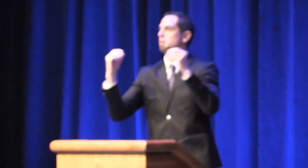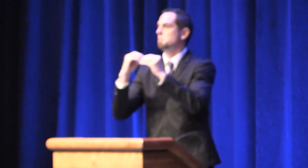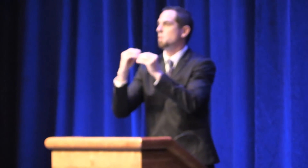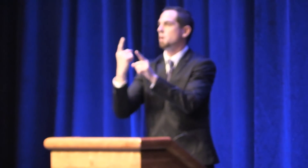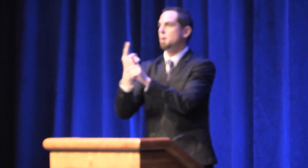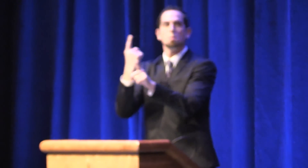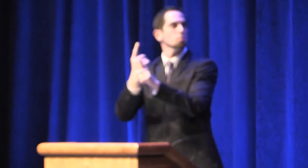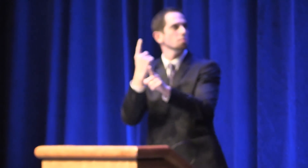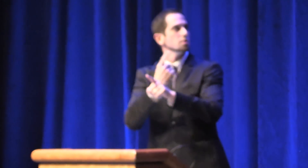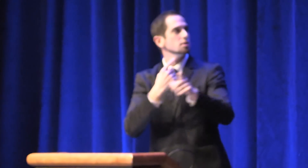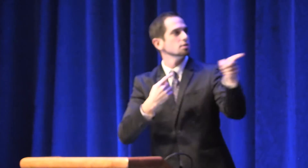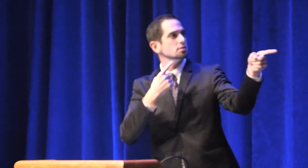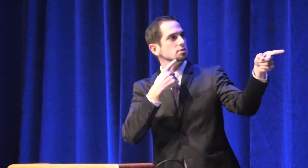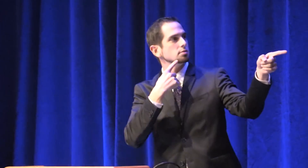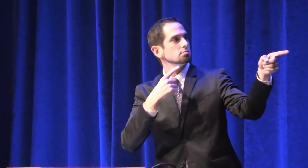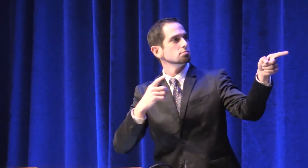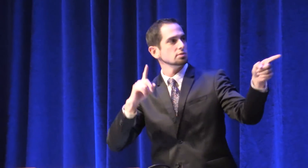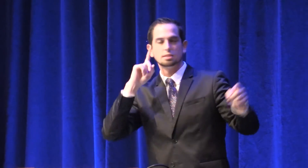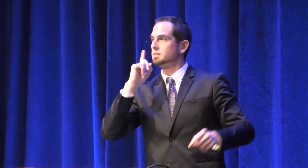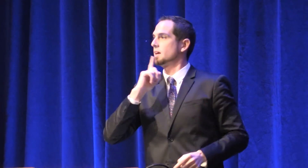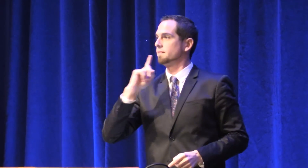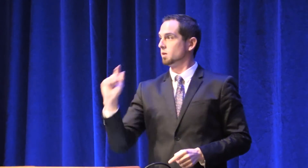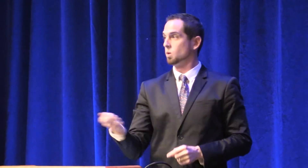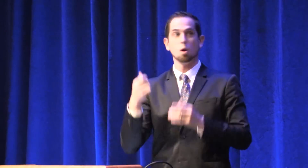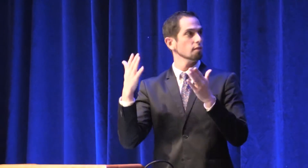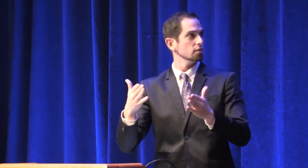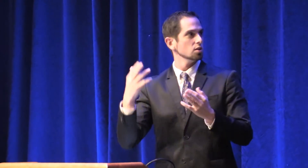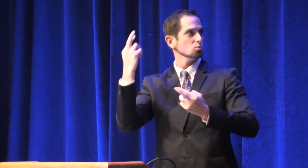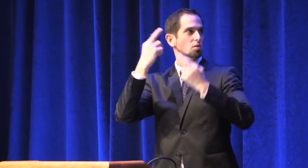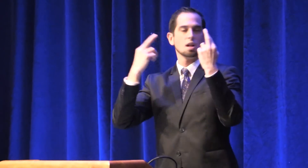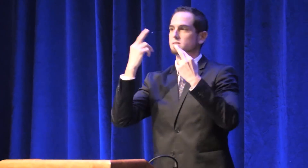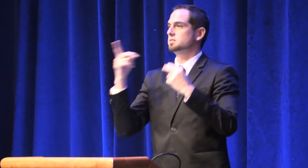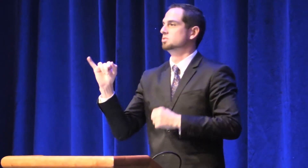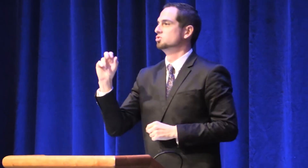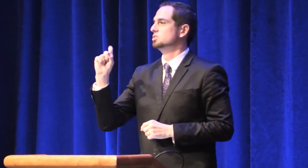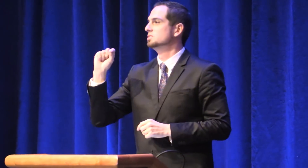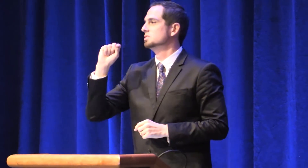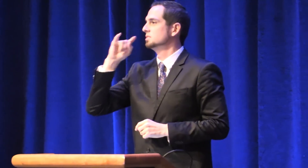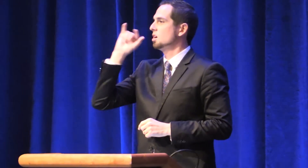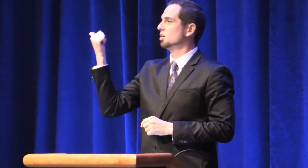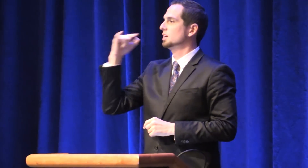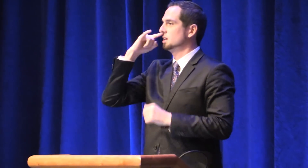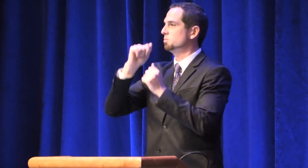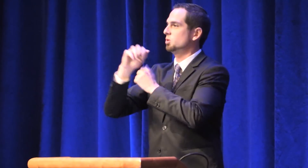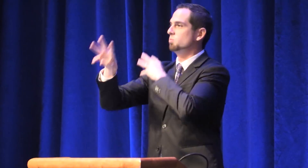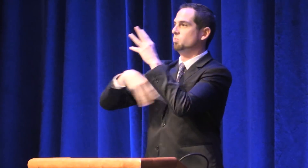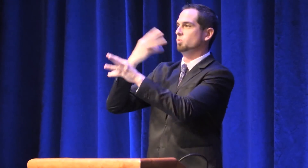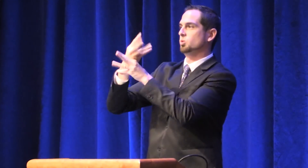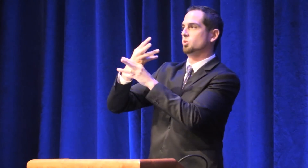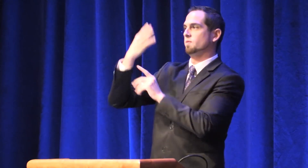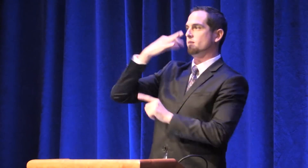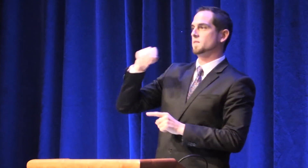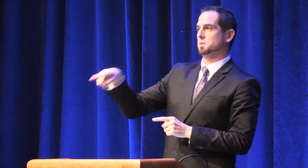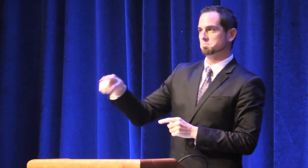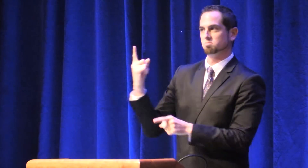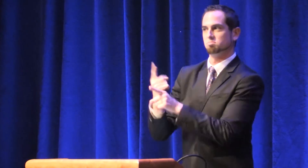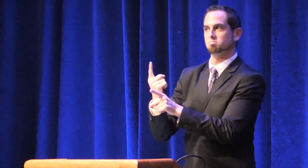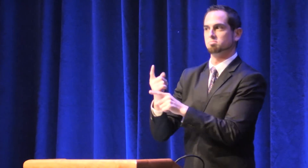So on the left-hand side, you'll see the Des Moines Register. that says, a